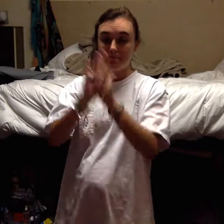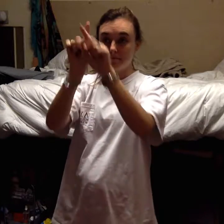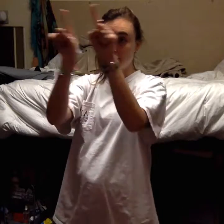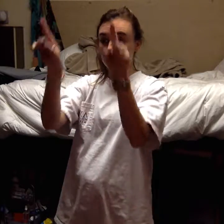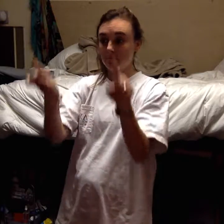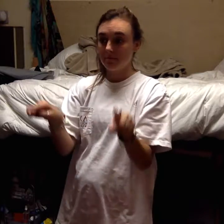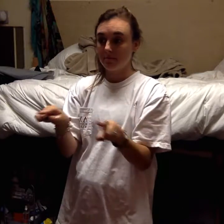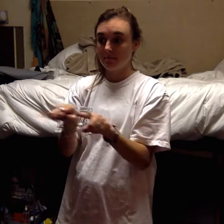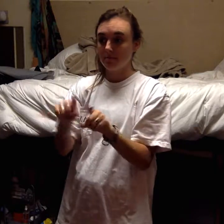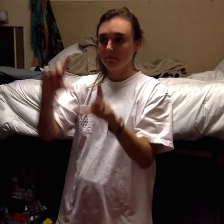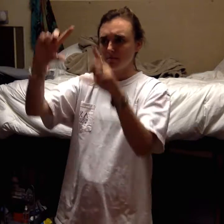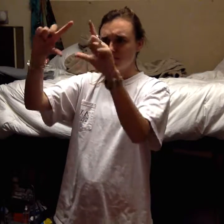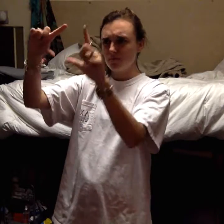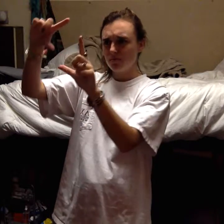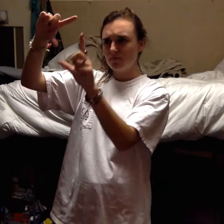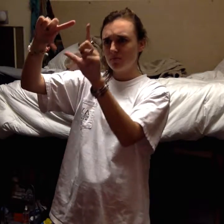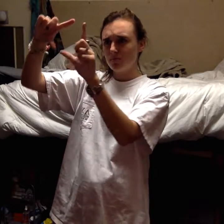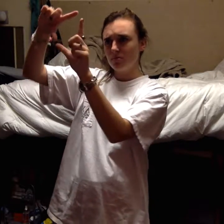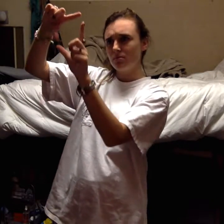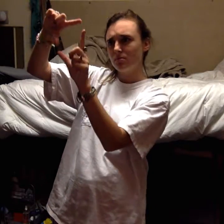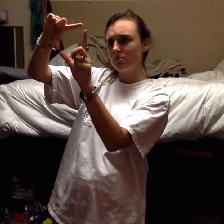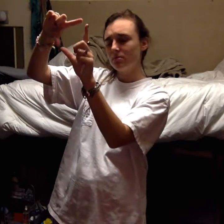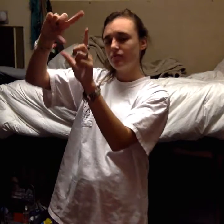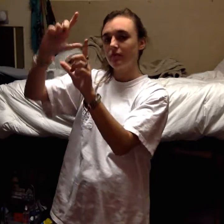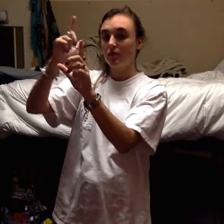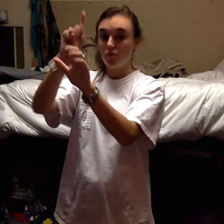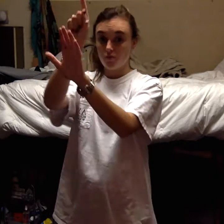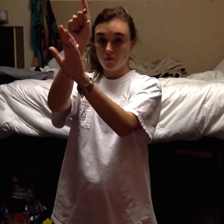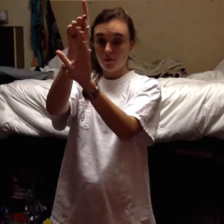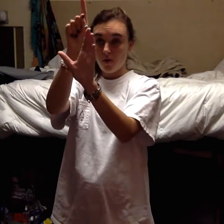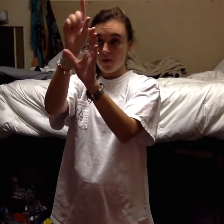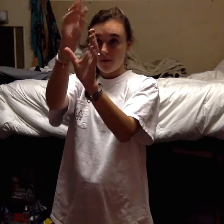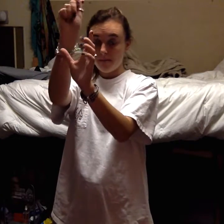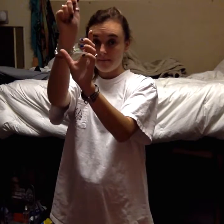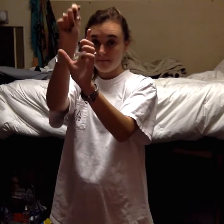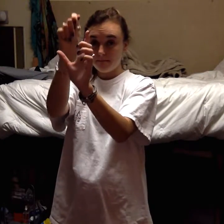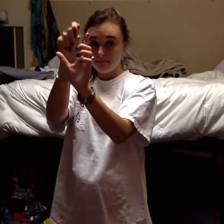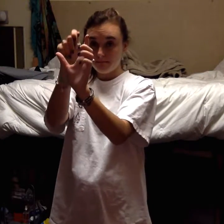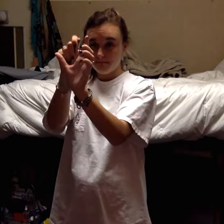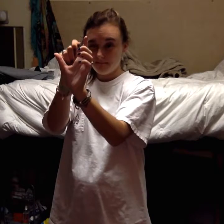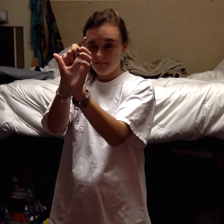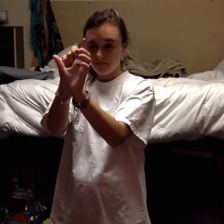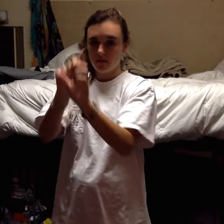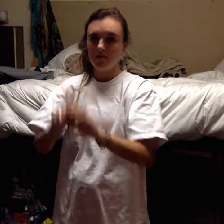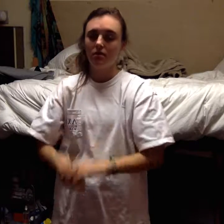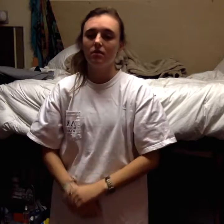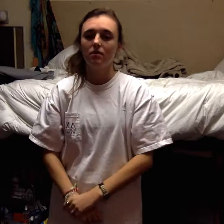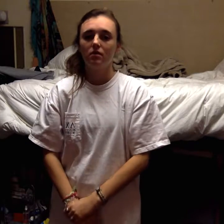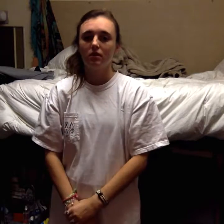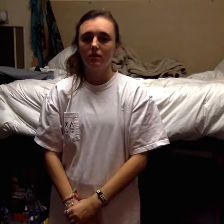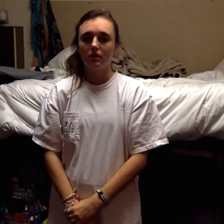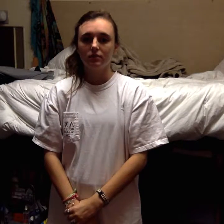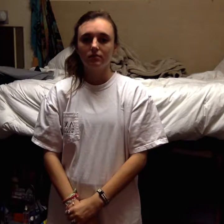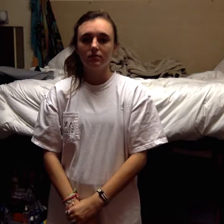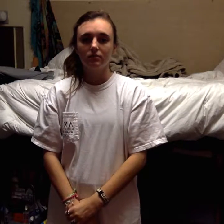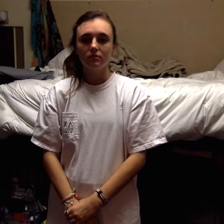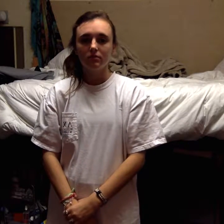I've done? And then you're going to draw a line from that, like that.